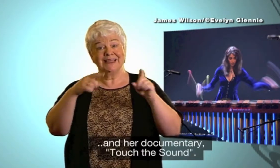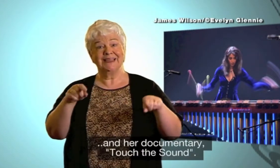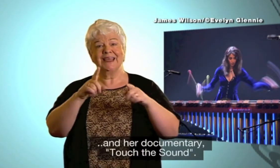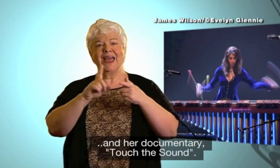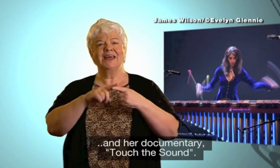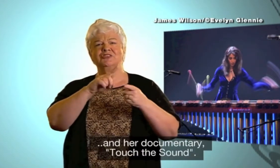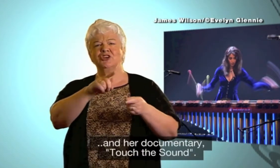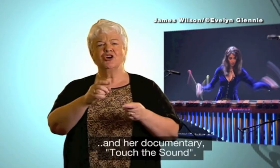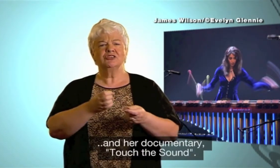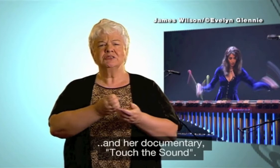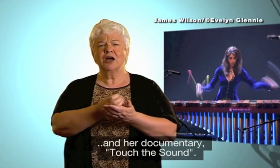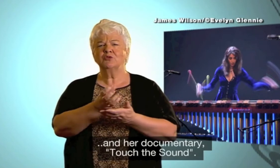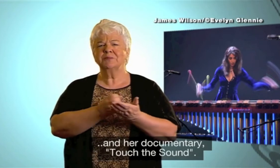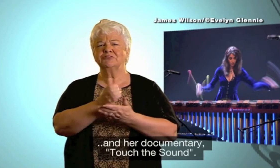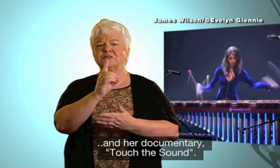And her documentary,